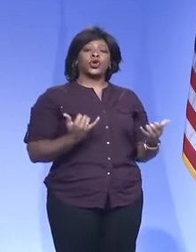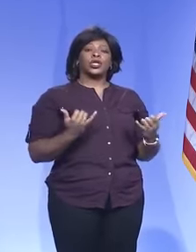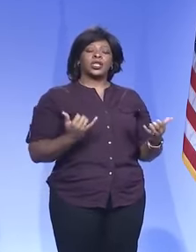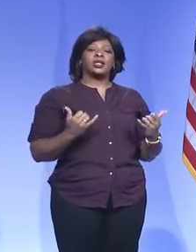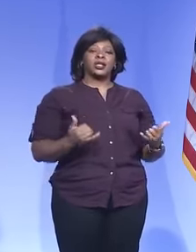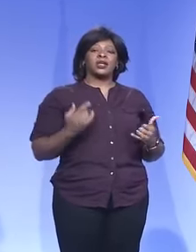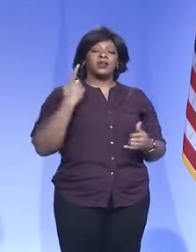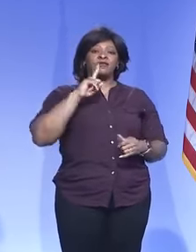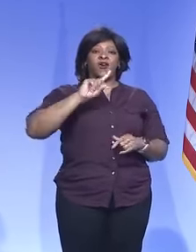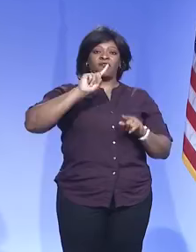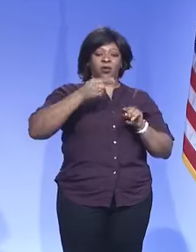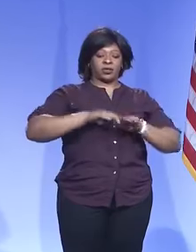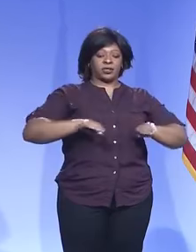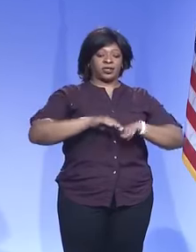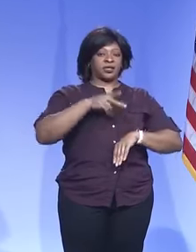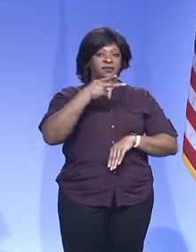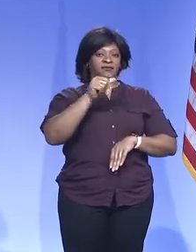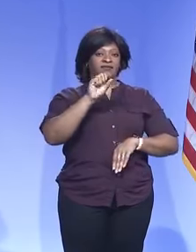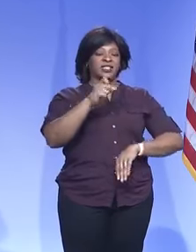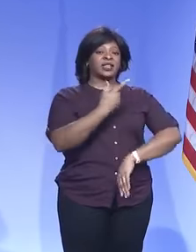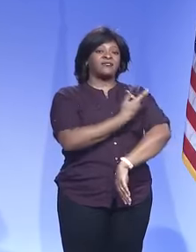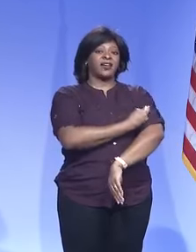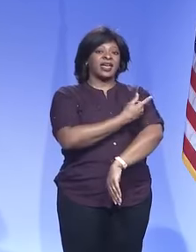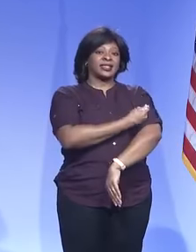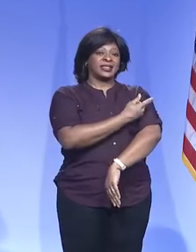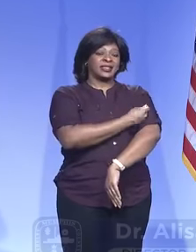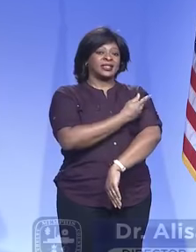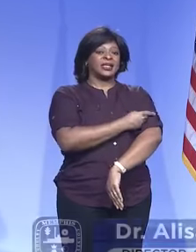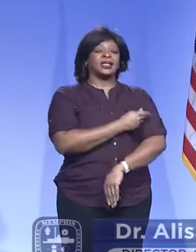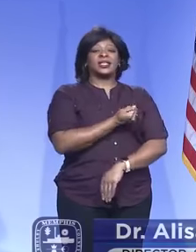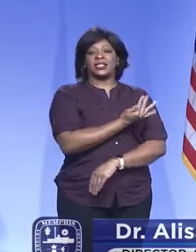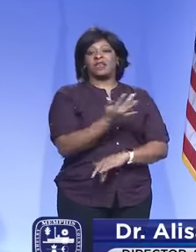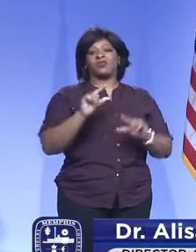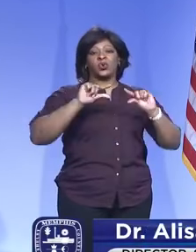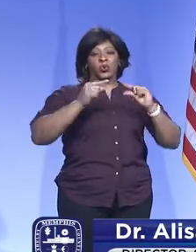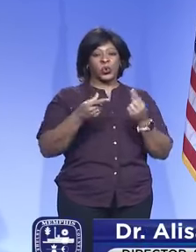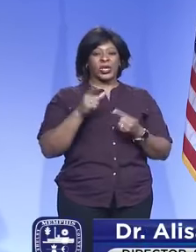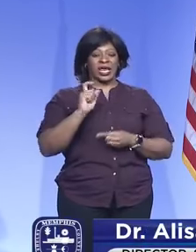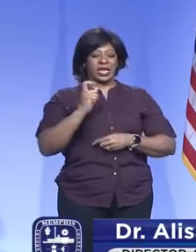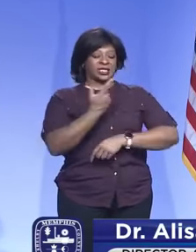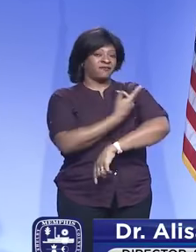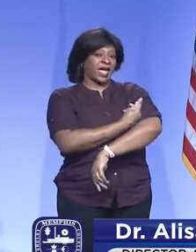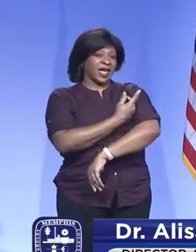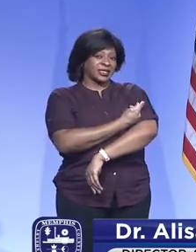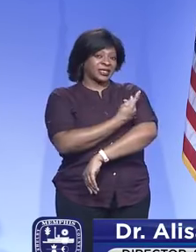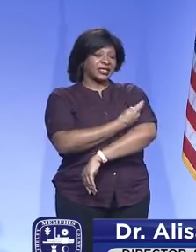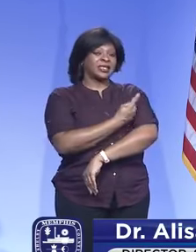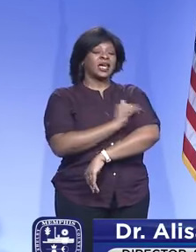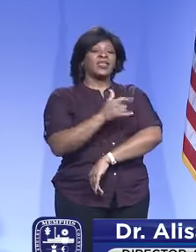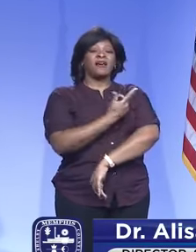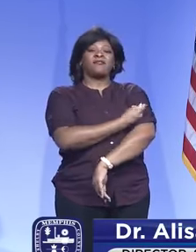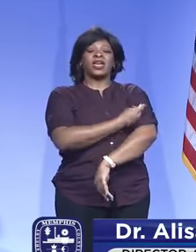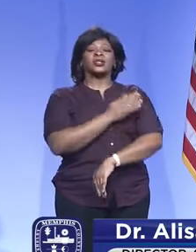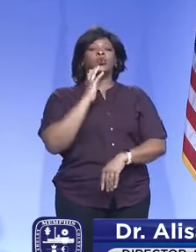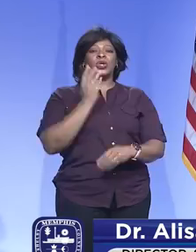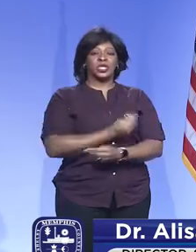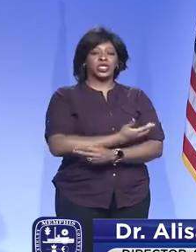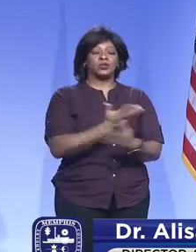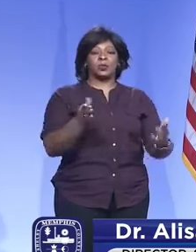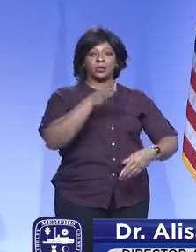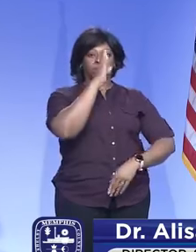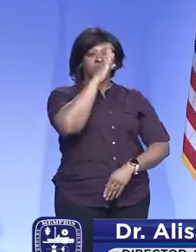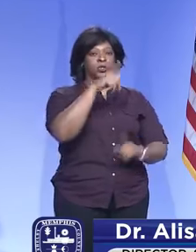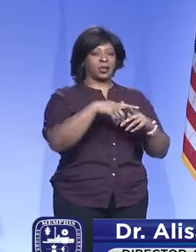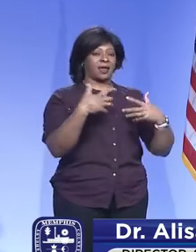for phase 1, so with vaccine, there are several groups that will be vaccinated, and vaccine will be distributed directly